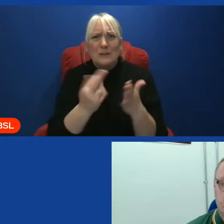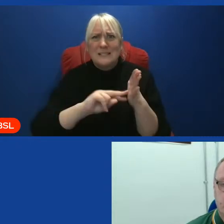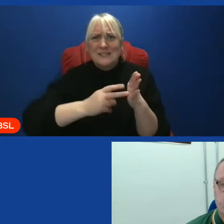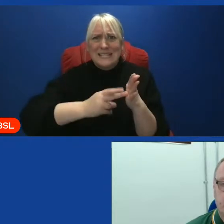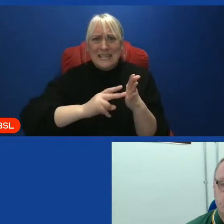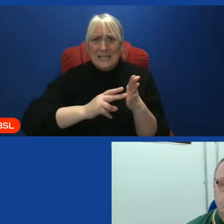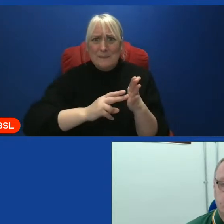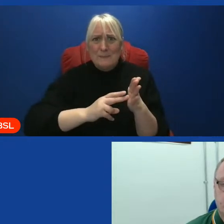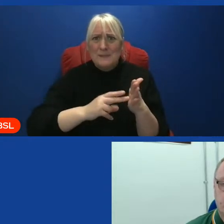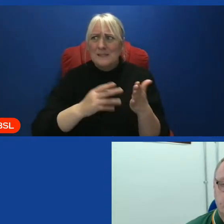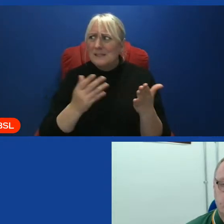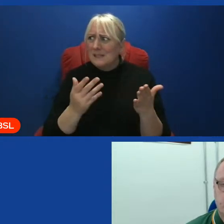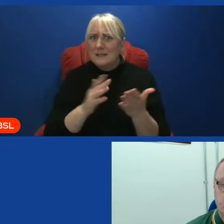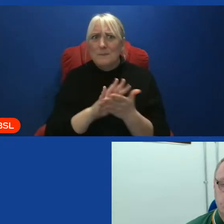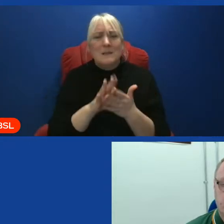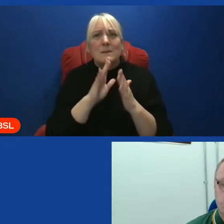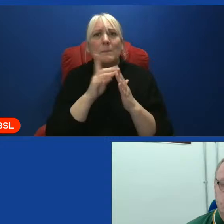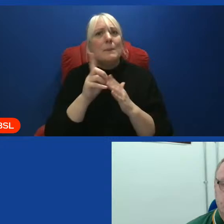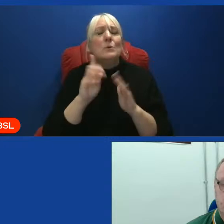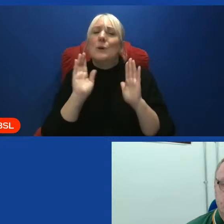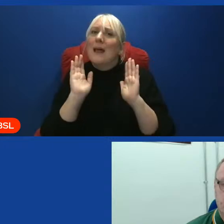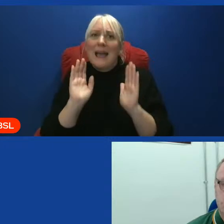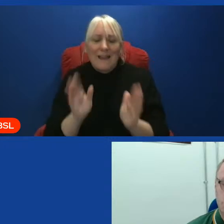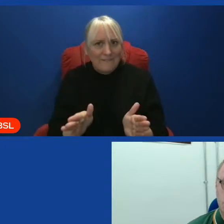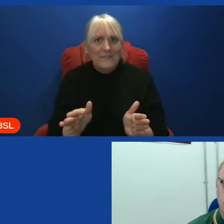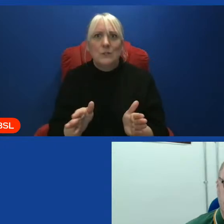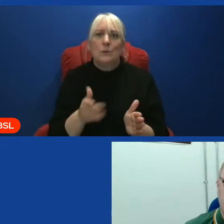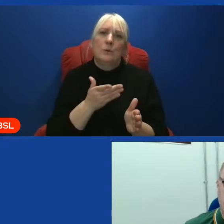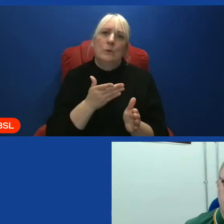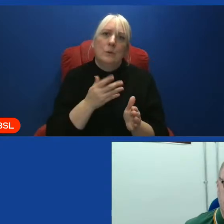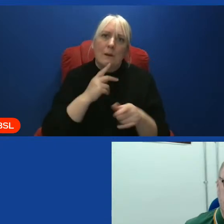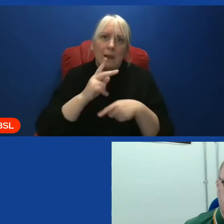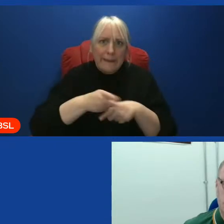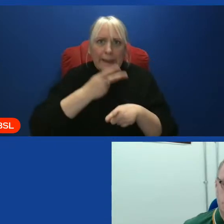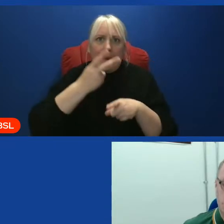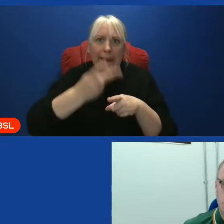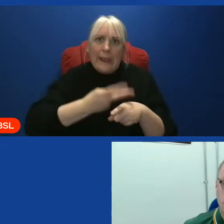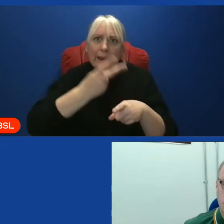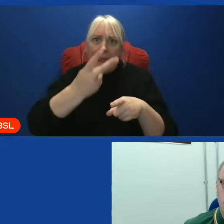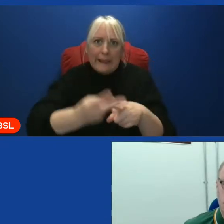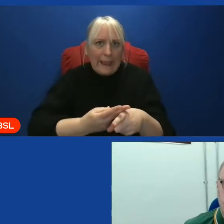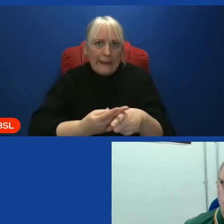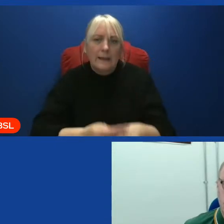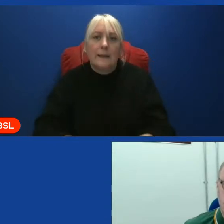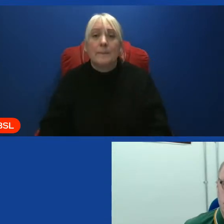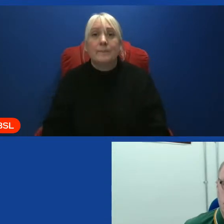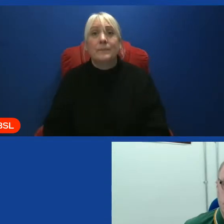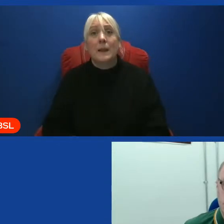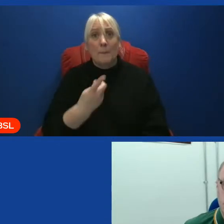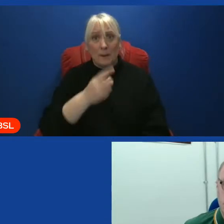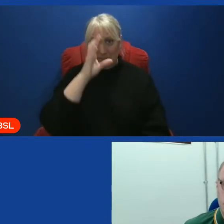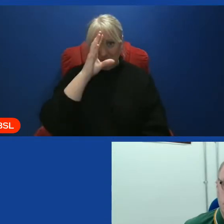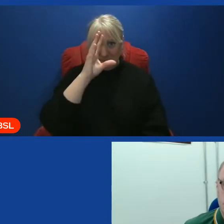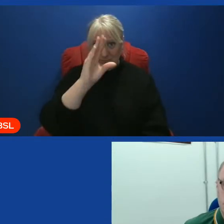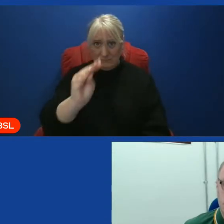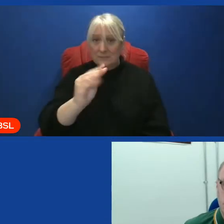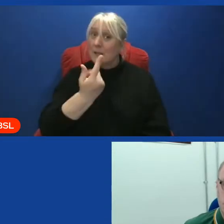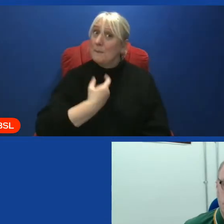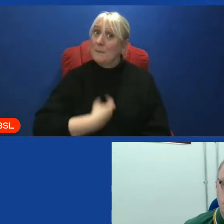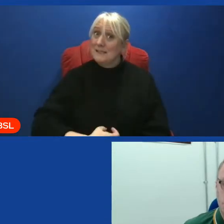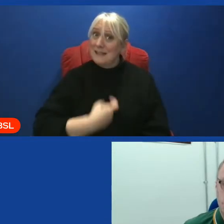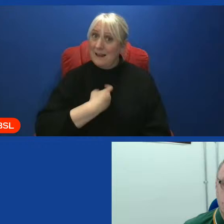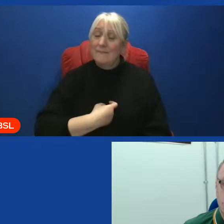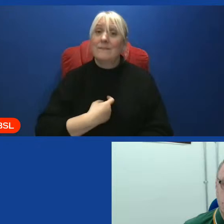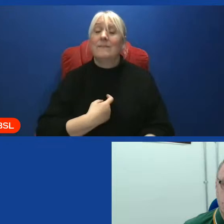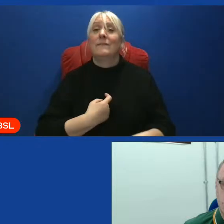don't constantly have to jump through hoops, but rest assured though, Mart, I, as the MP for